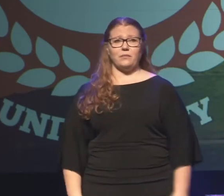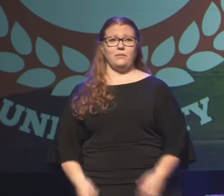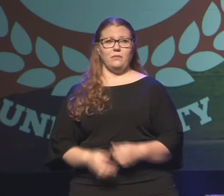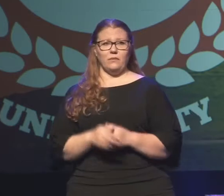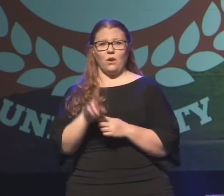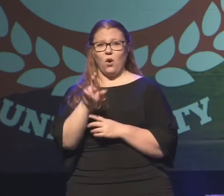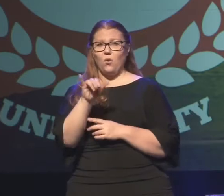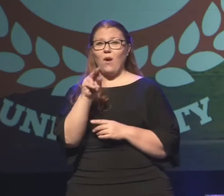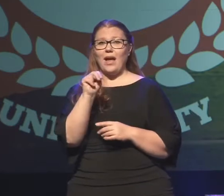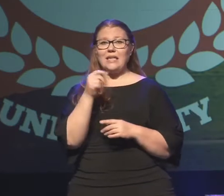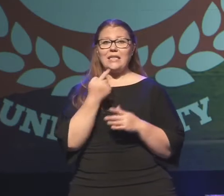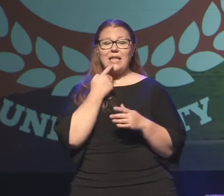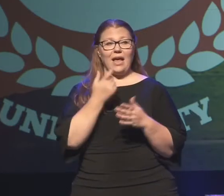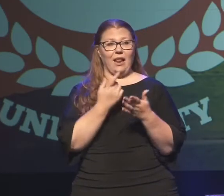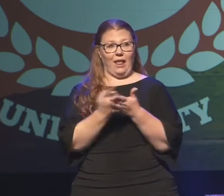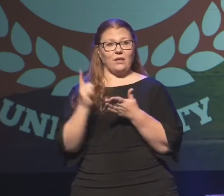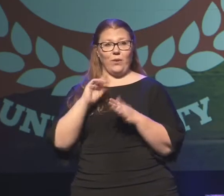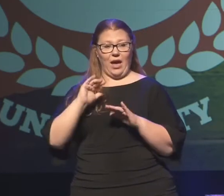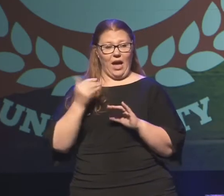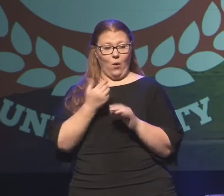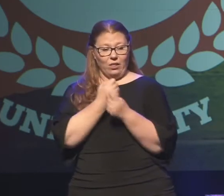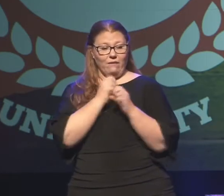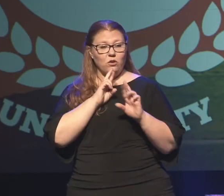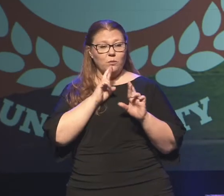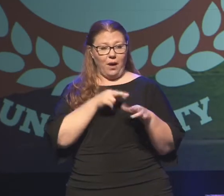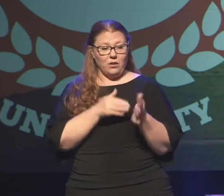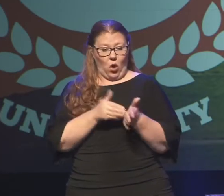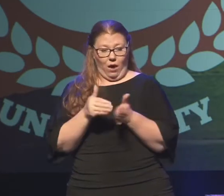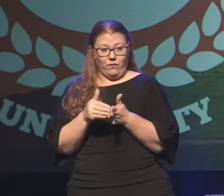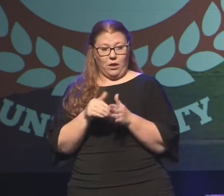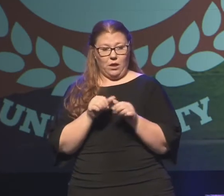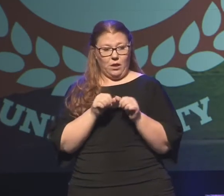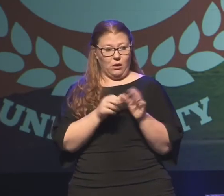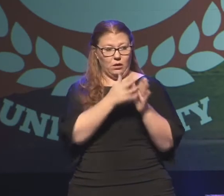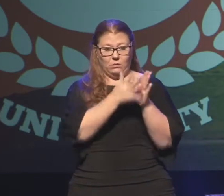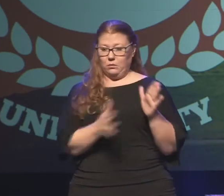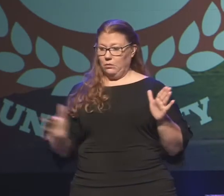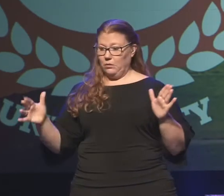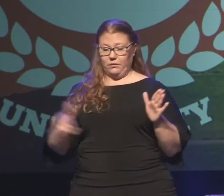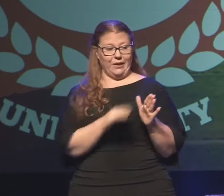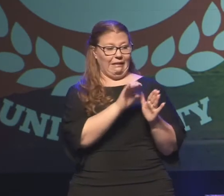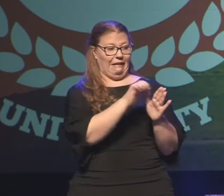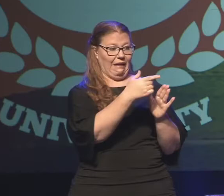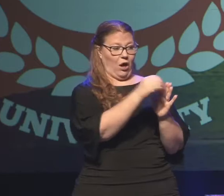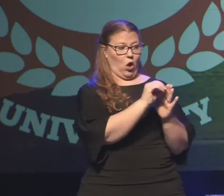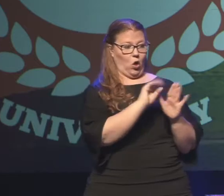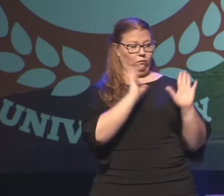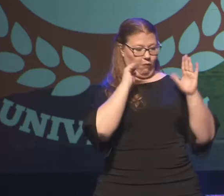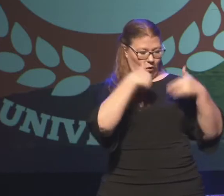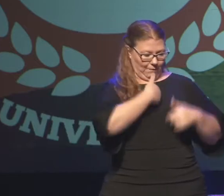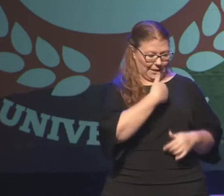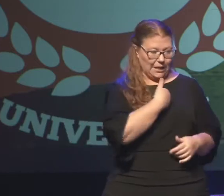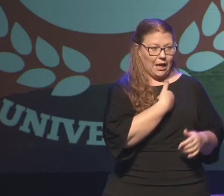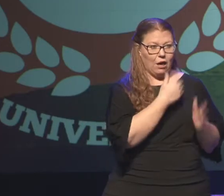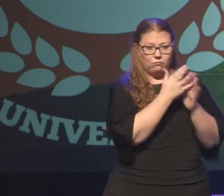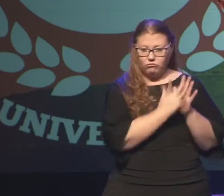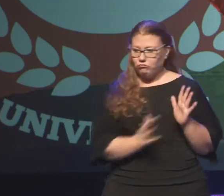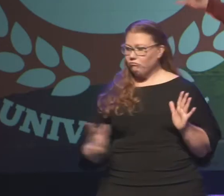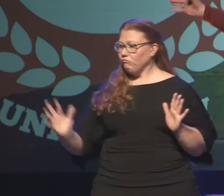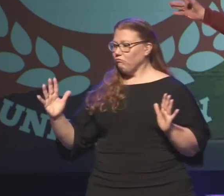Ryan said this last week. Our loving responses are often on a continuum from egoism, it's all about me,